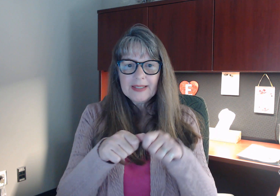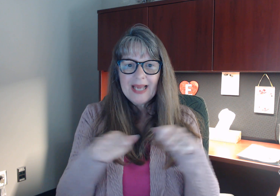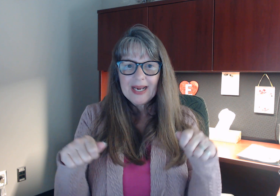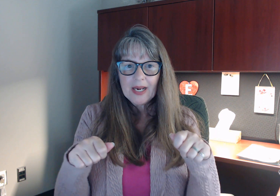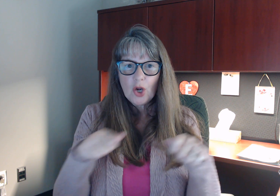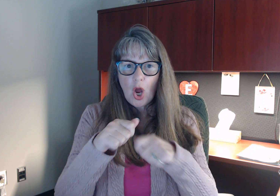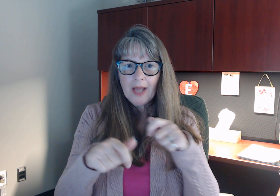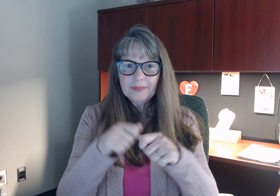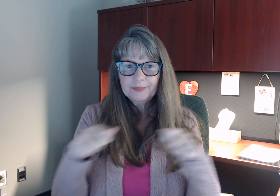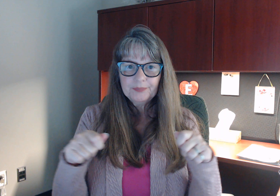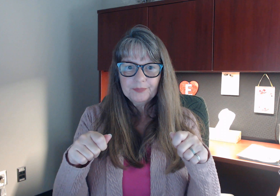tying a knot,